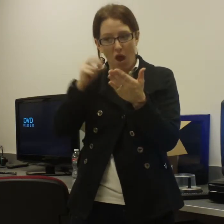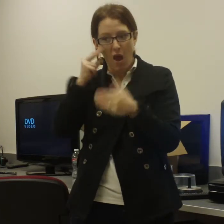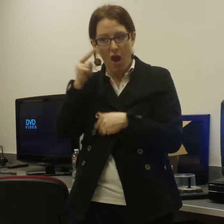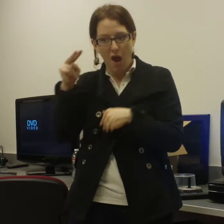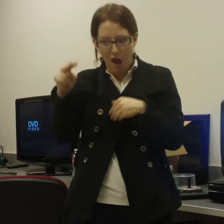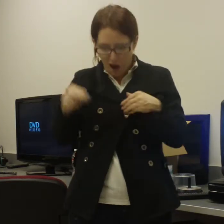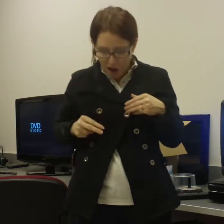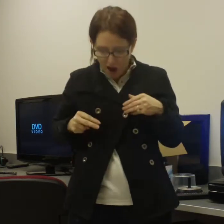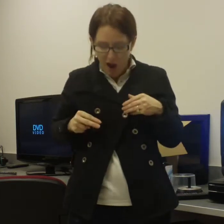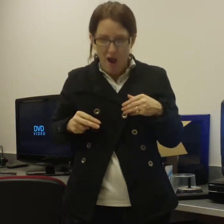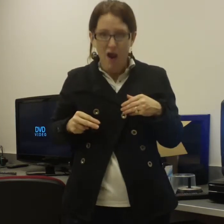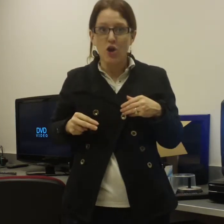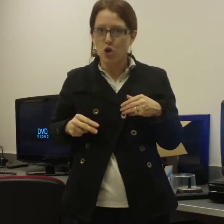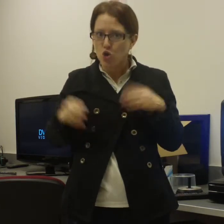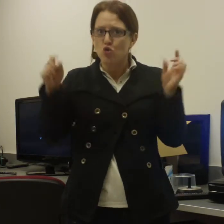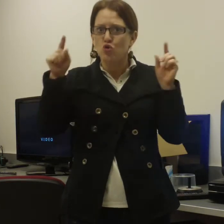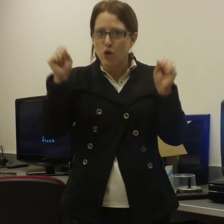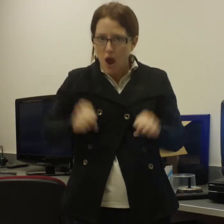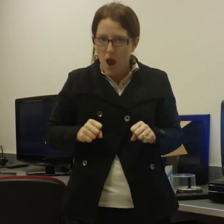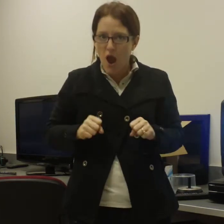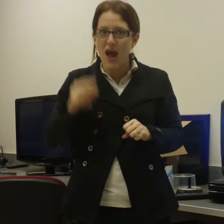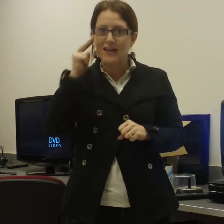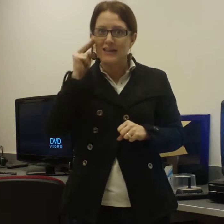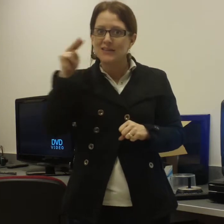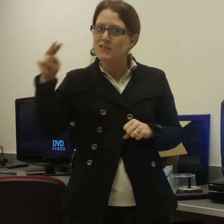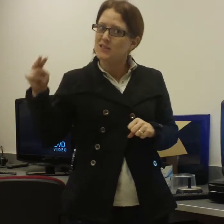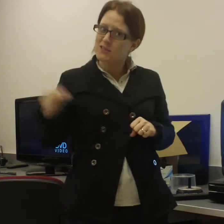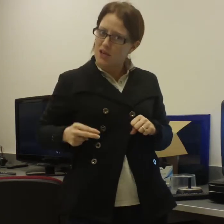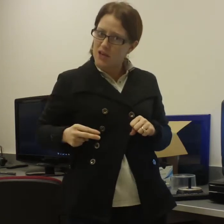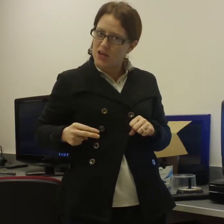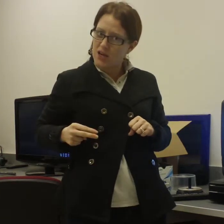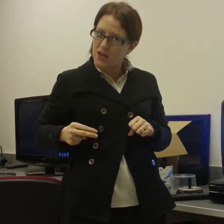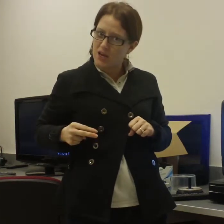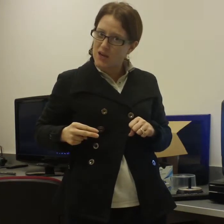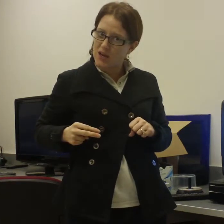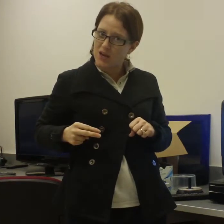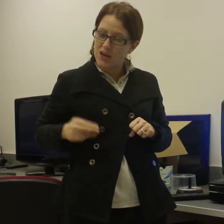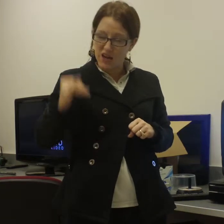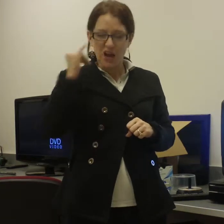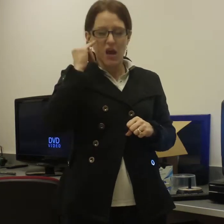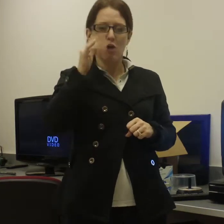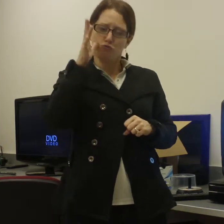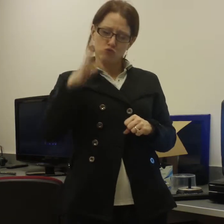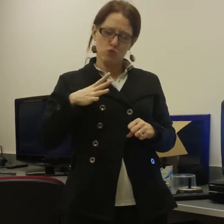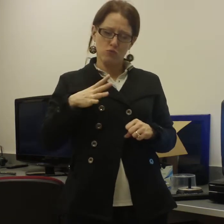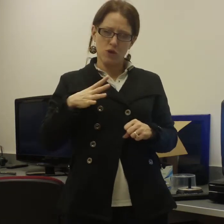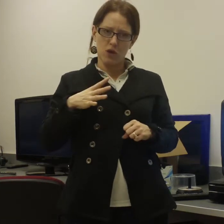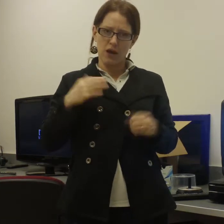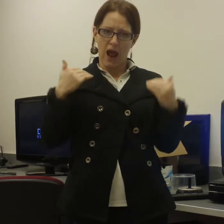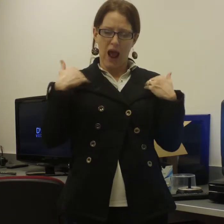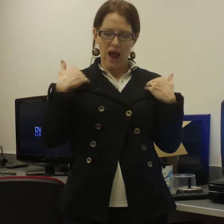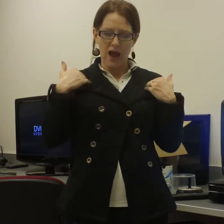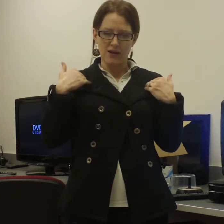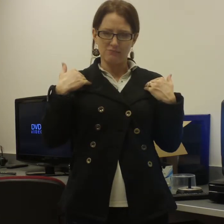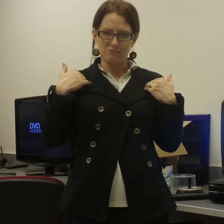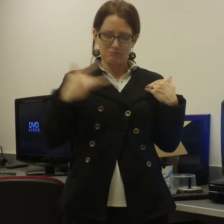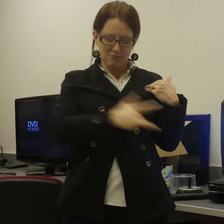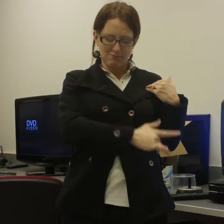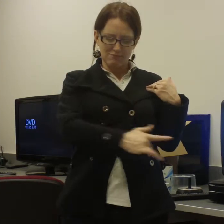amazing. You can literally see, if the woman has her belly exposed, you can literally see her skin